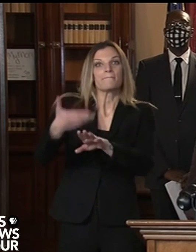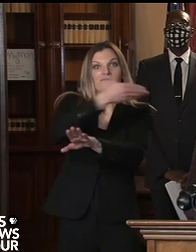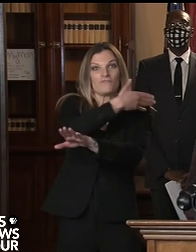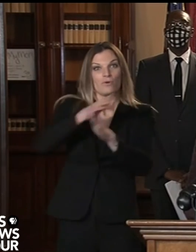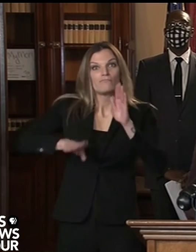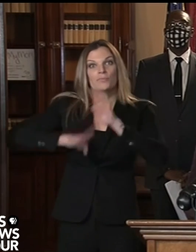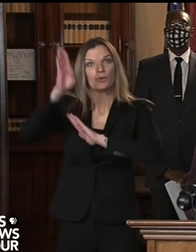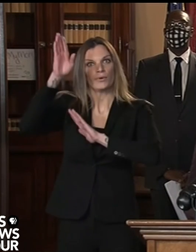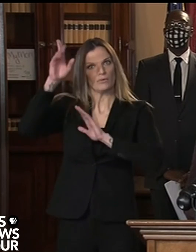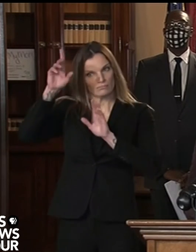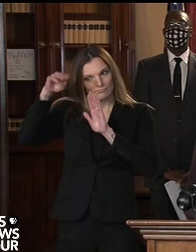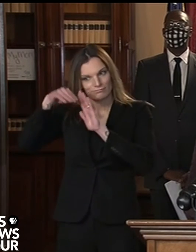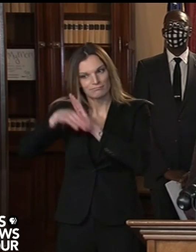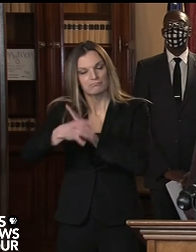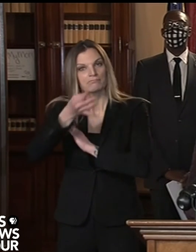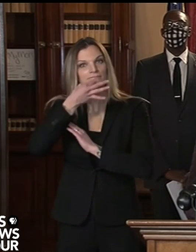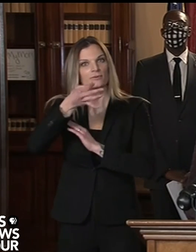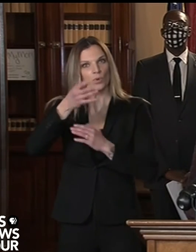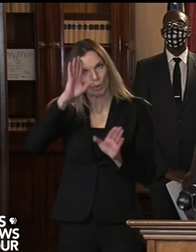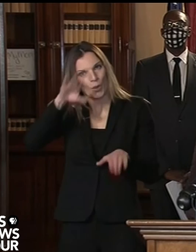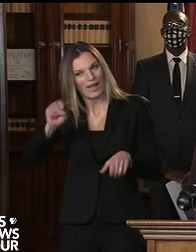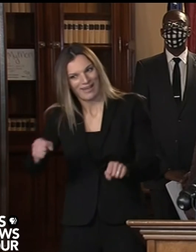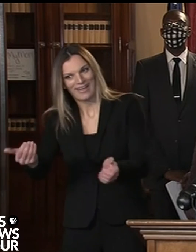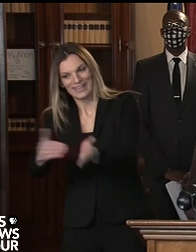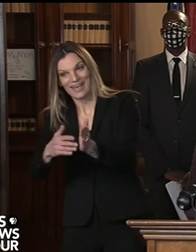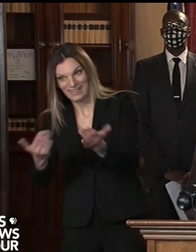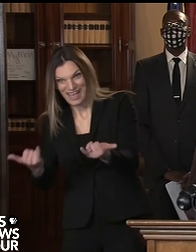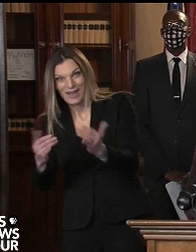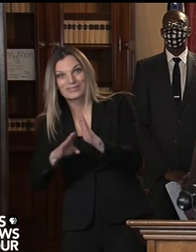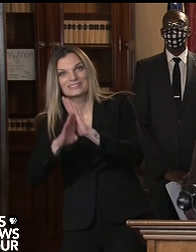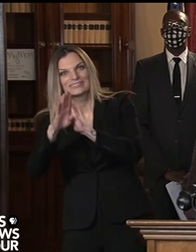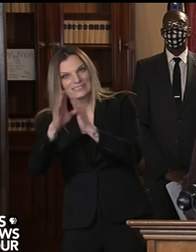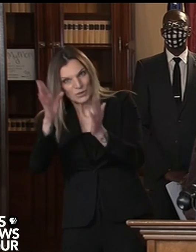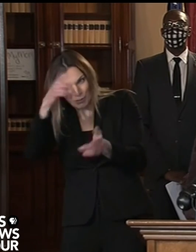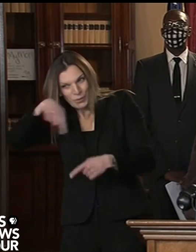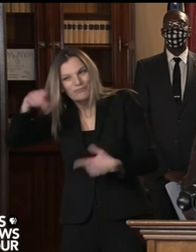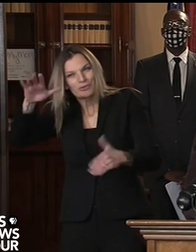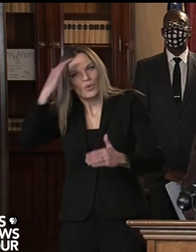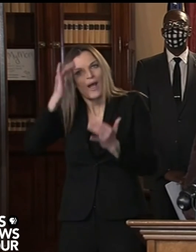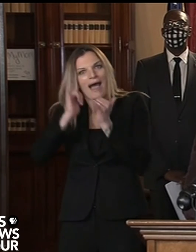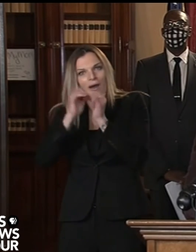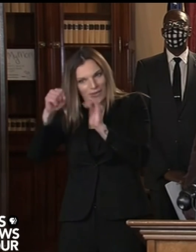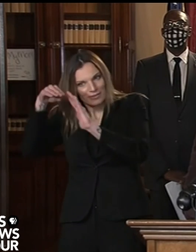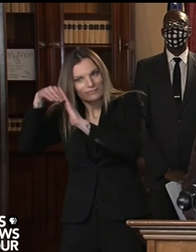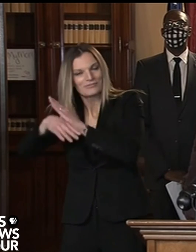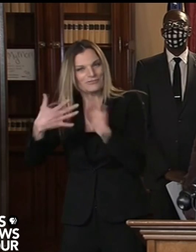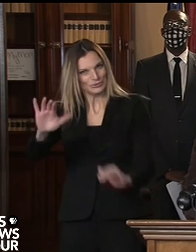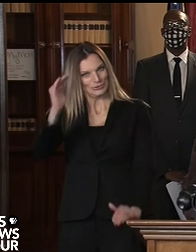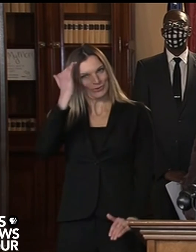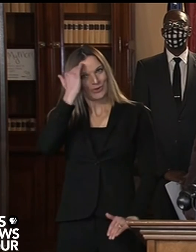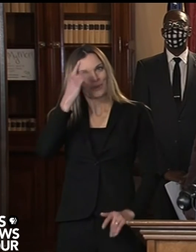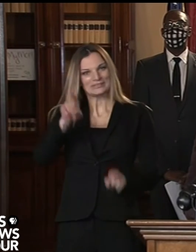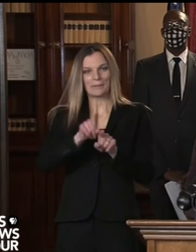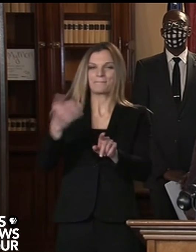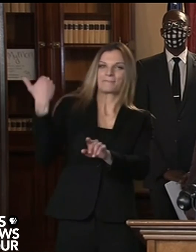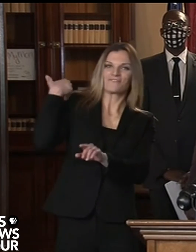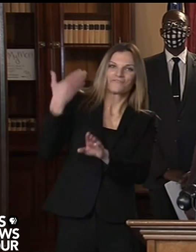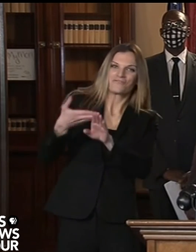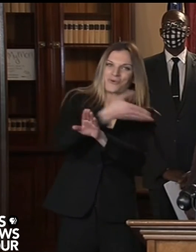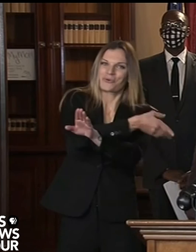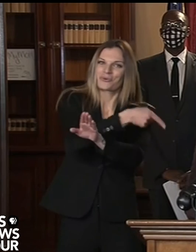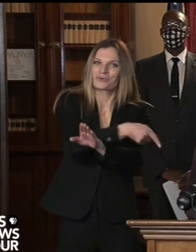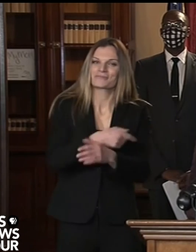can do this. We know how to do it. And if everyone does their part, we will do that. With regard to the